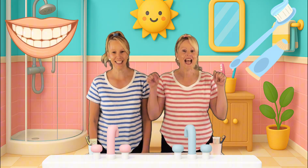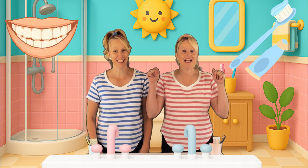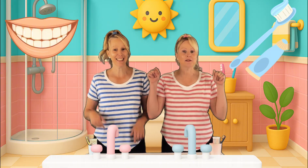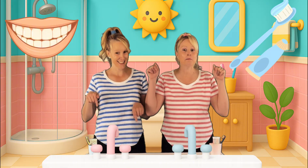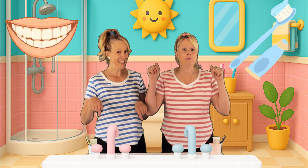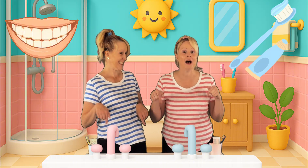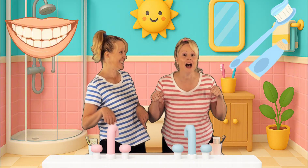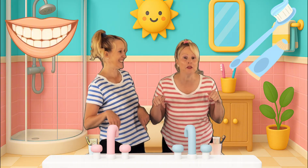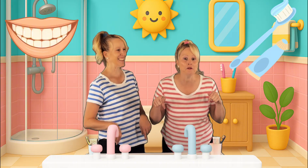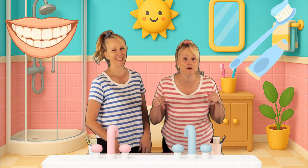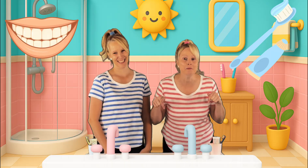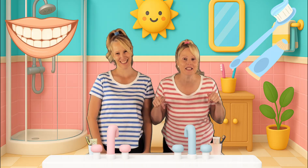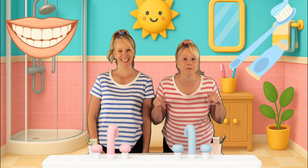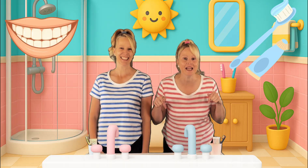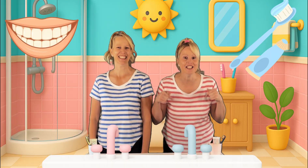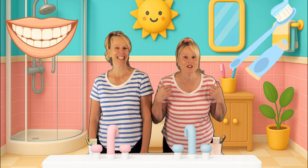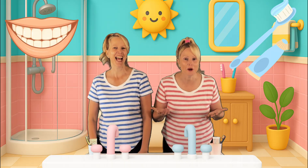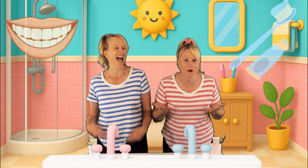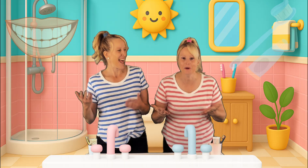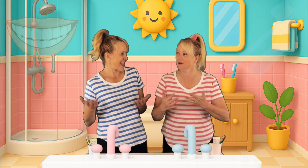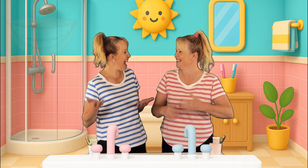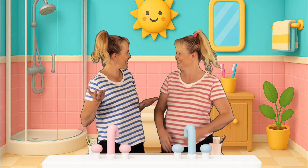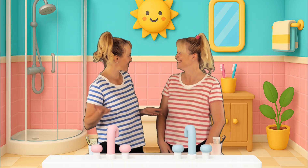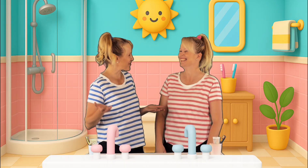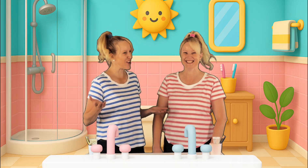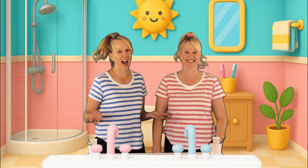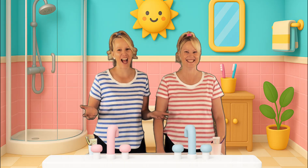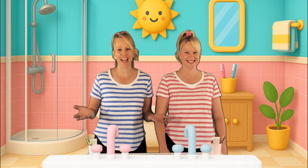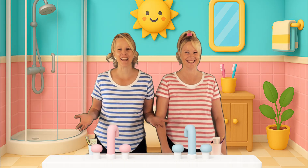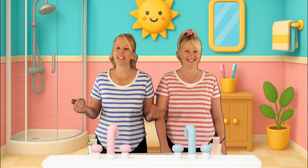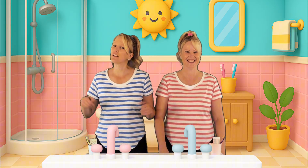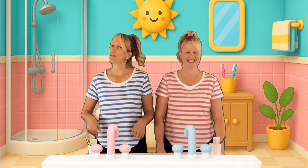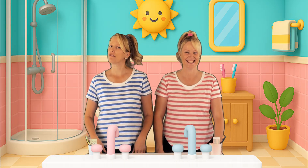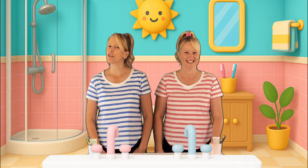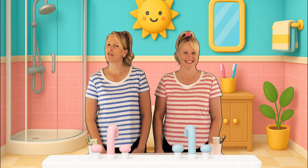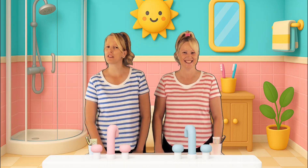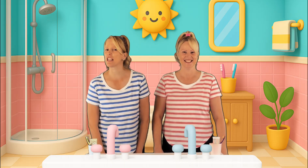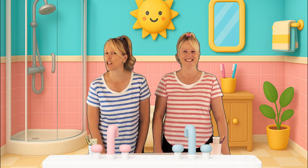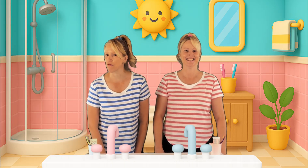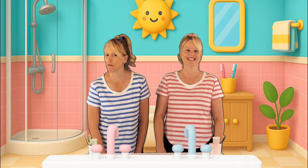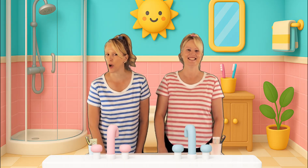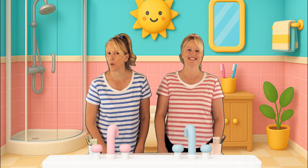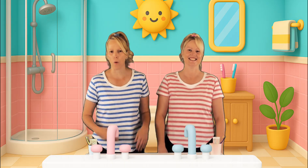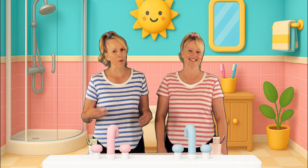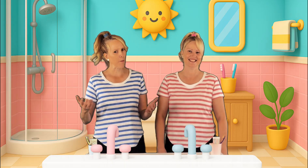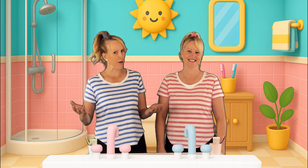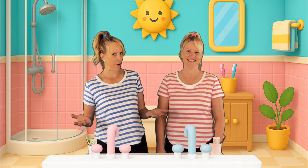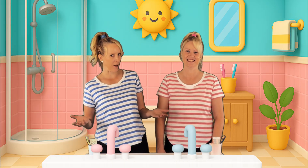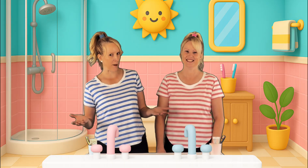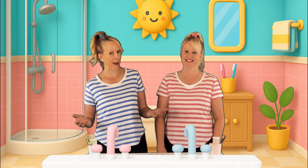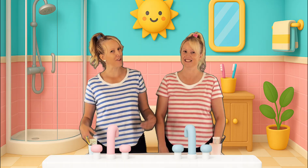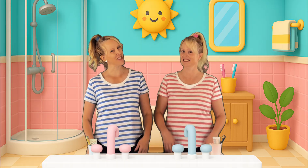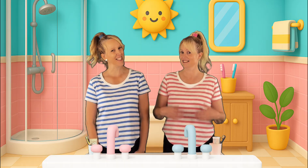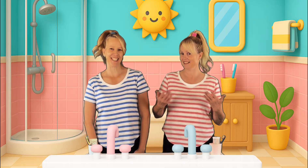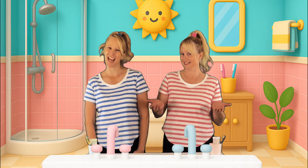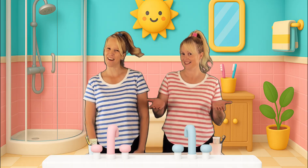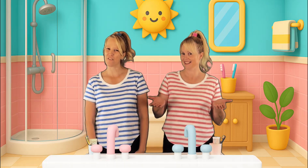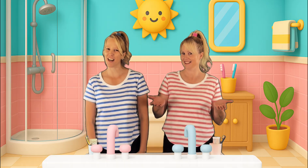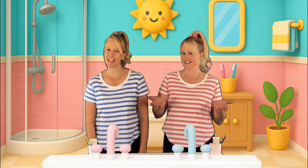playhouse bathroom, Miss P2. That's right. Do you think you know what we will be learning about today,